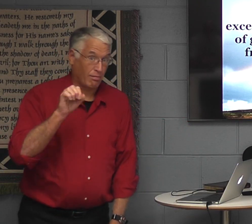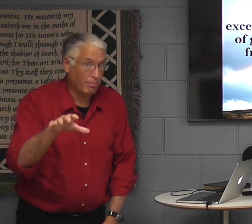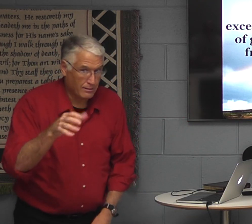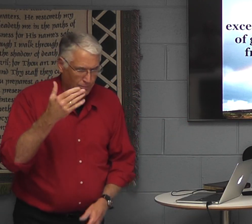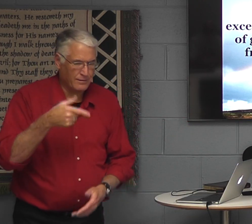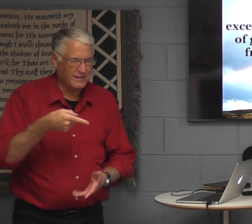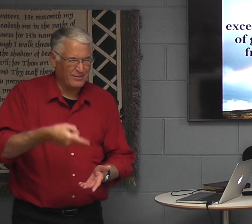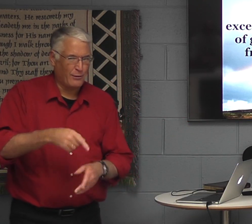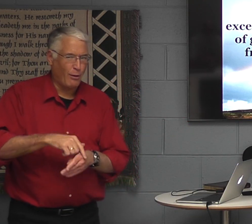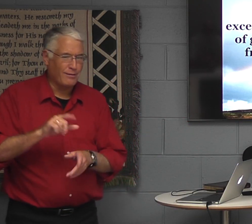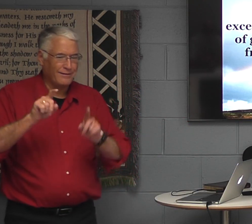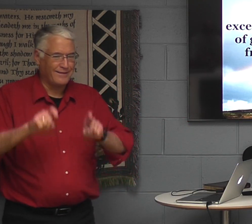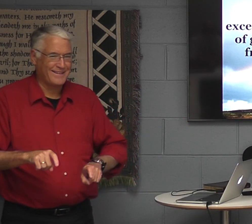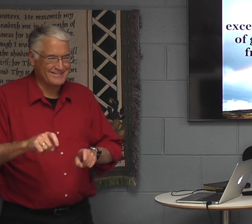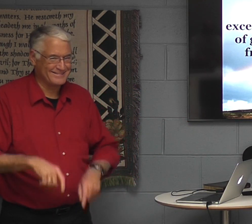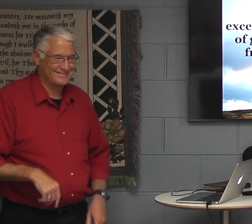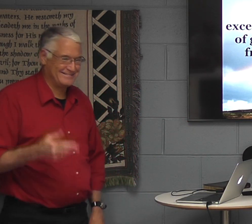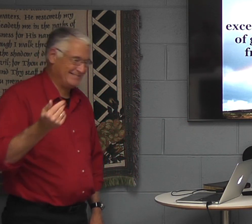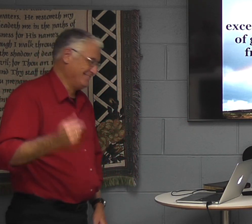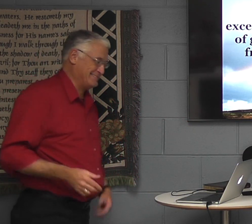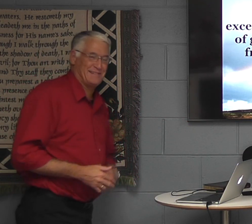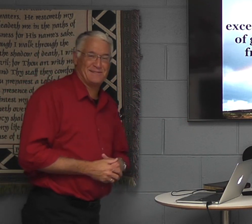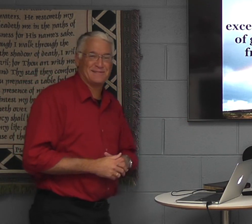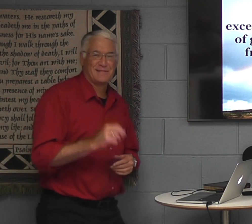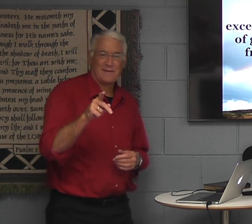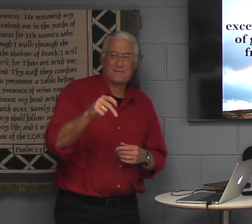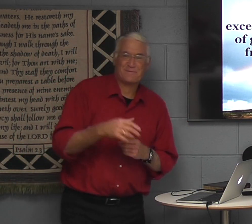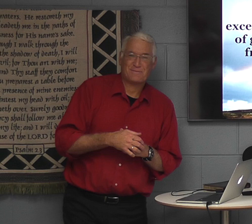said. Something to put on there. Put this on the test.